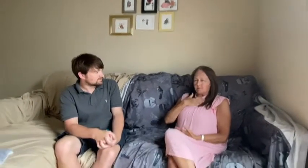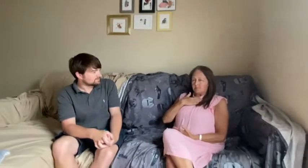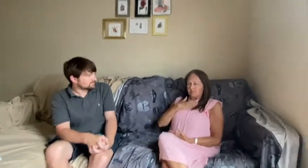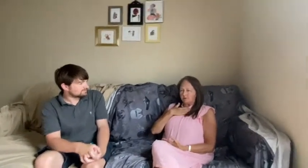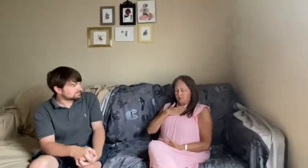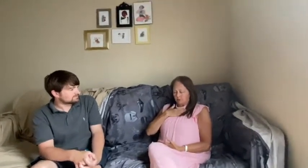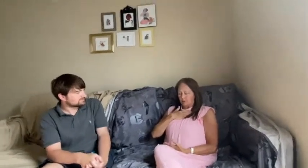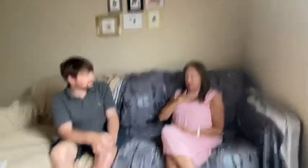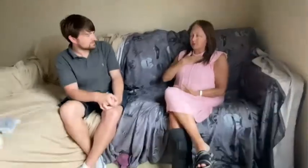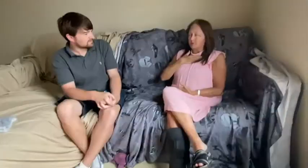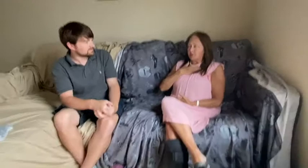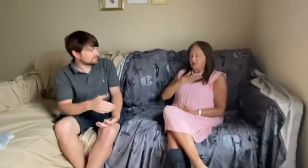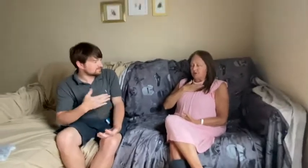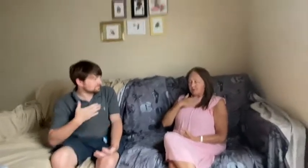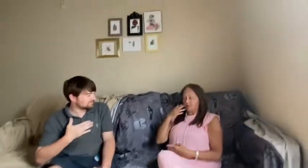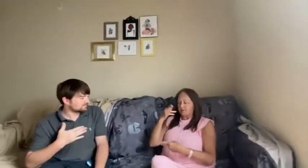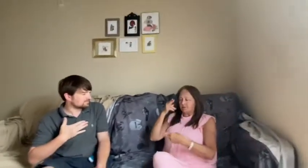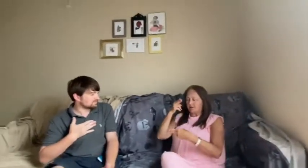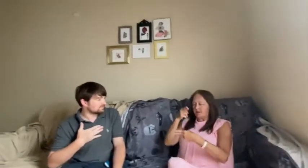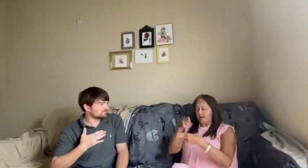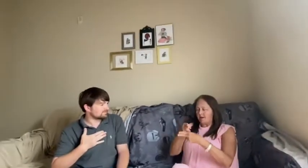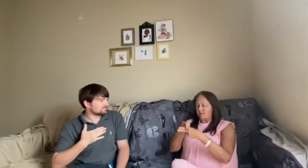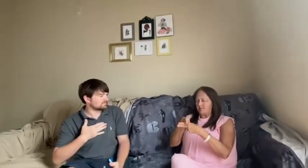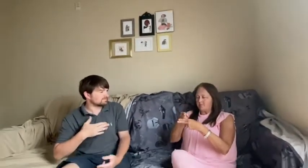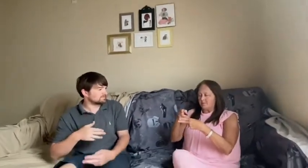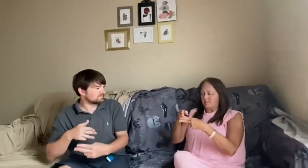Just put your hand on your chest. Name